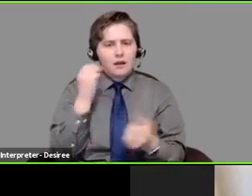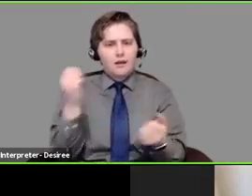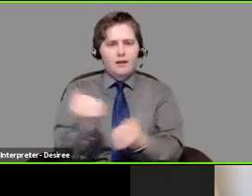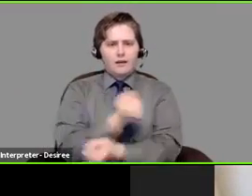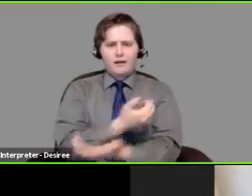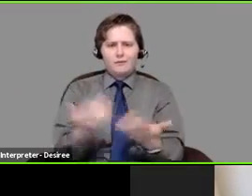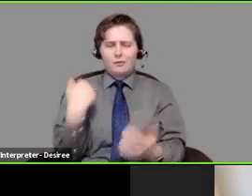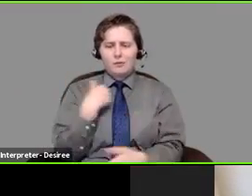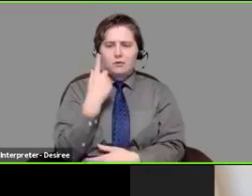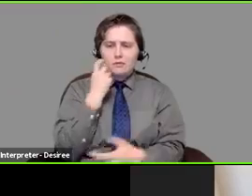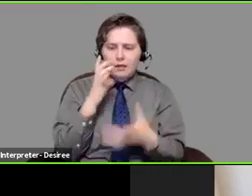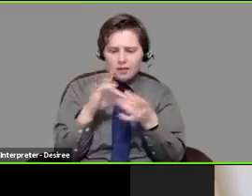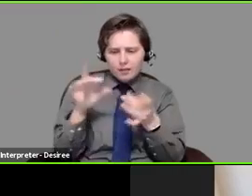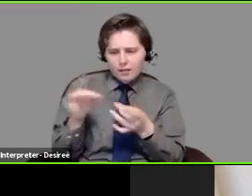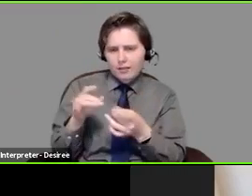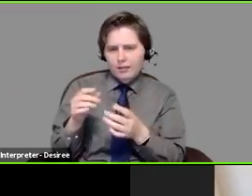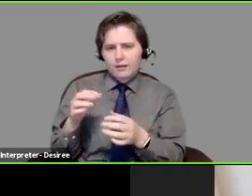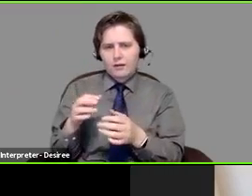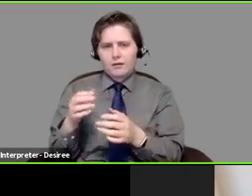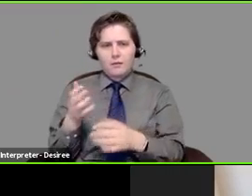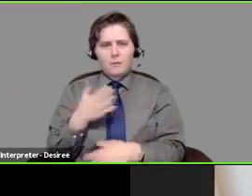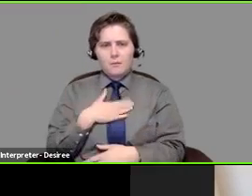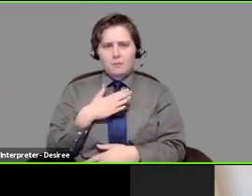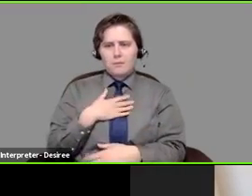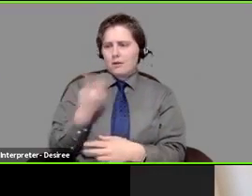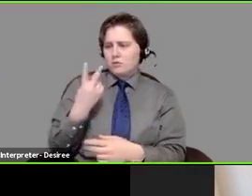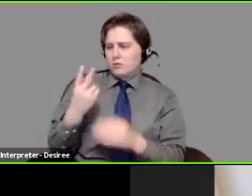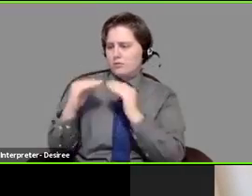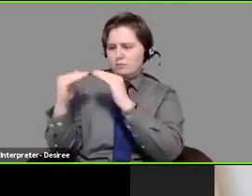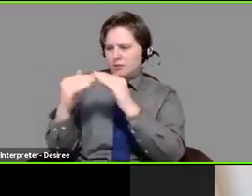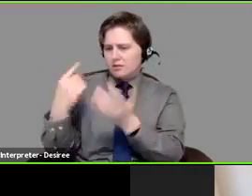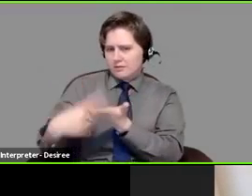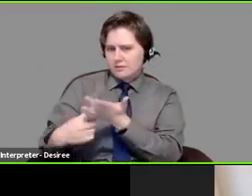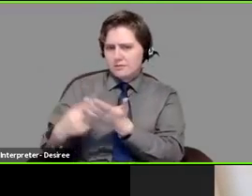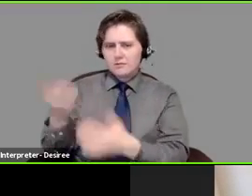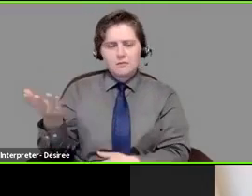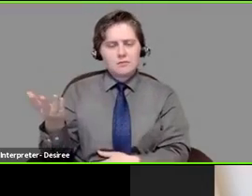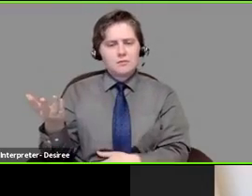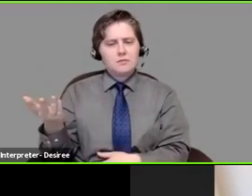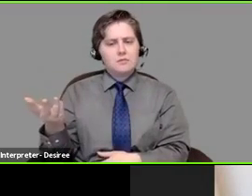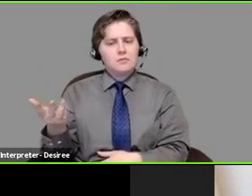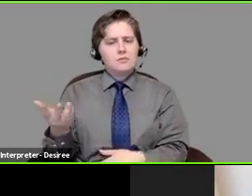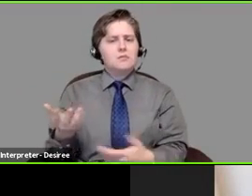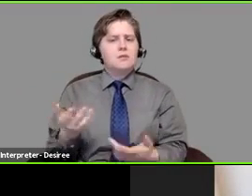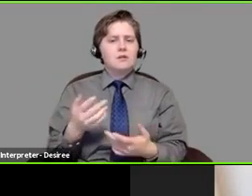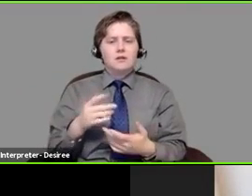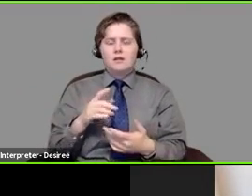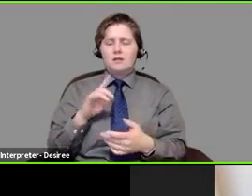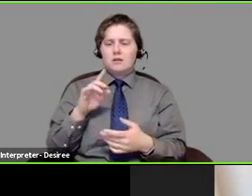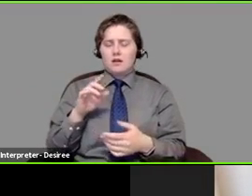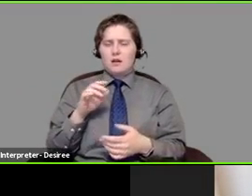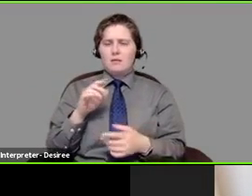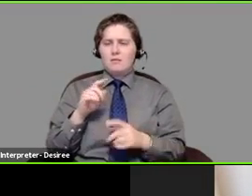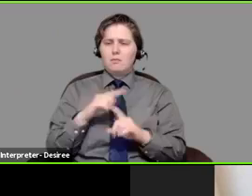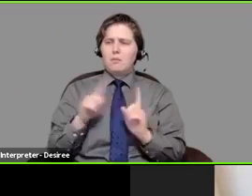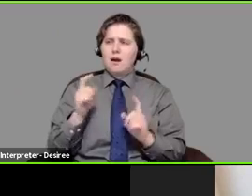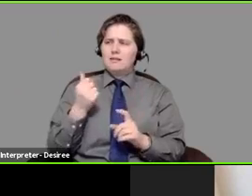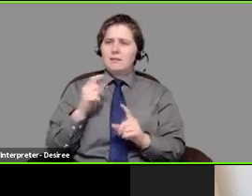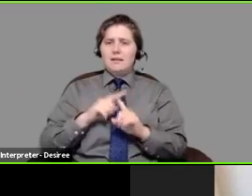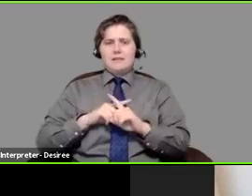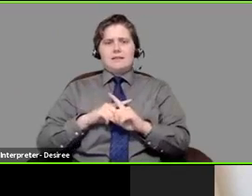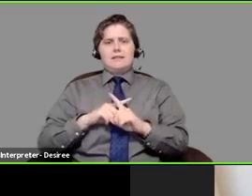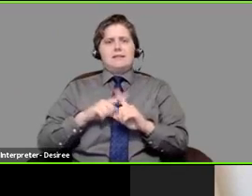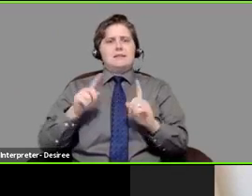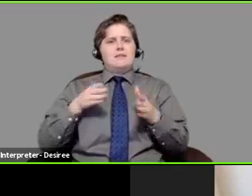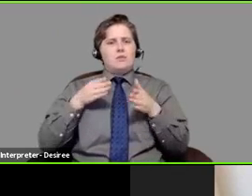we just heard my two colleagues talk about. And it's only coming to them in a little bit different shape